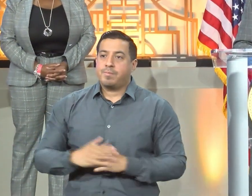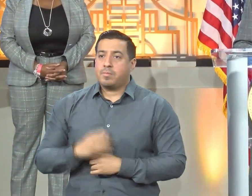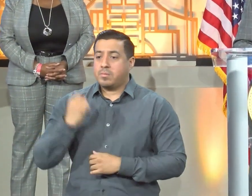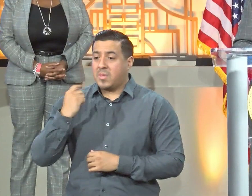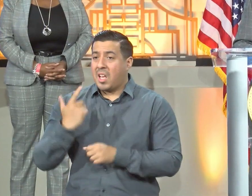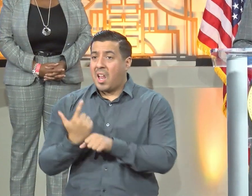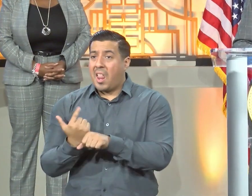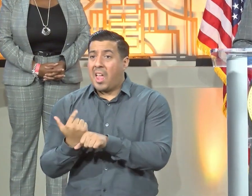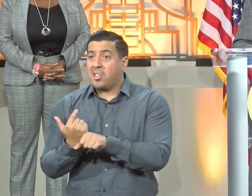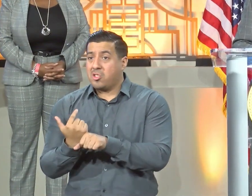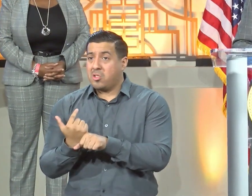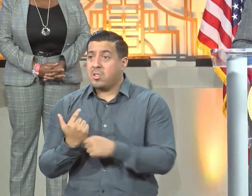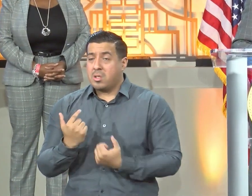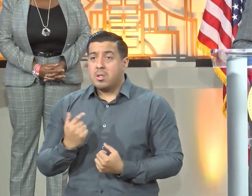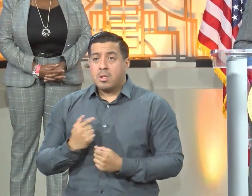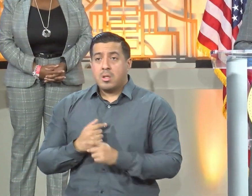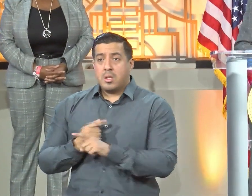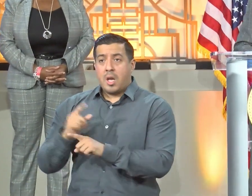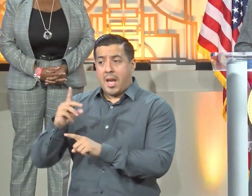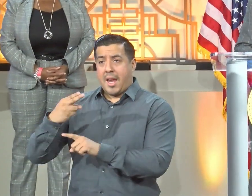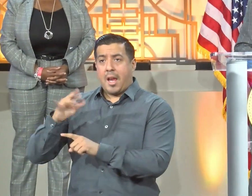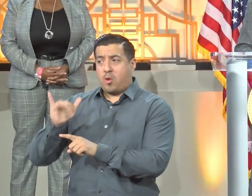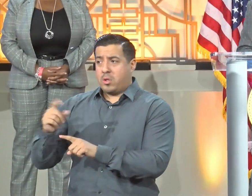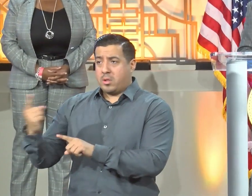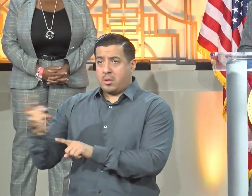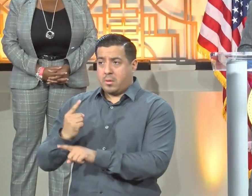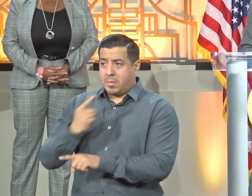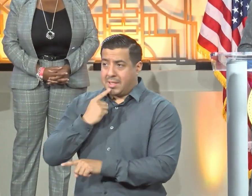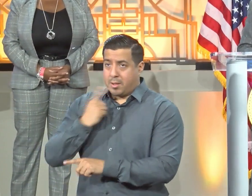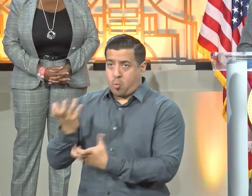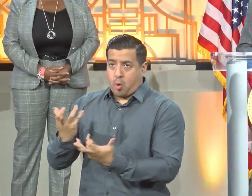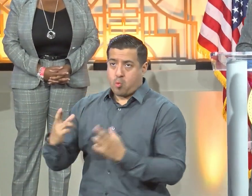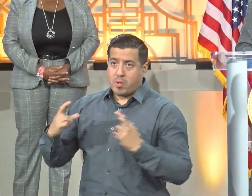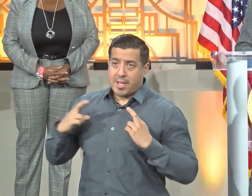year, Harry indicated to me he was going to retire.